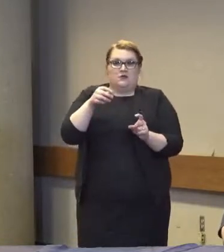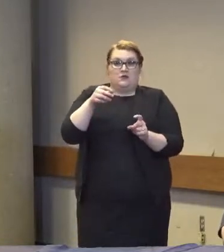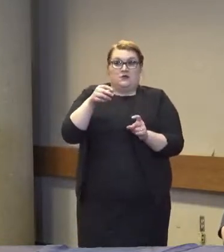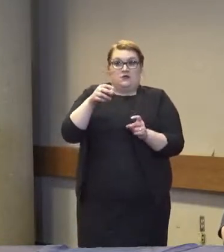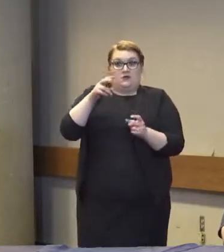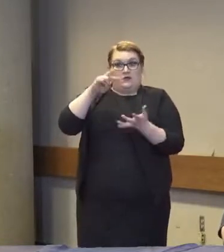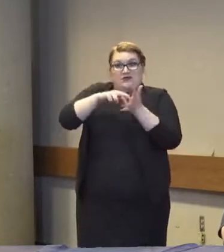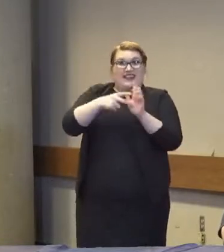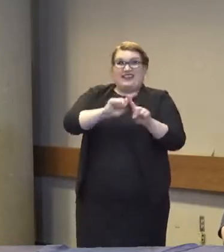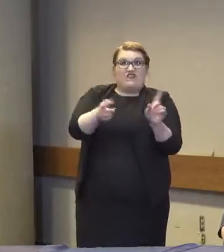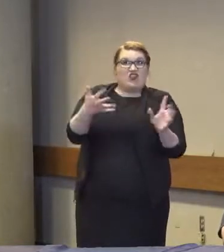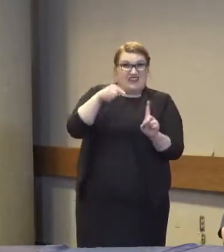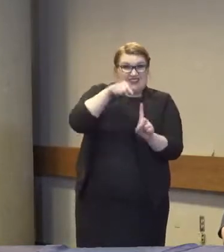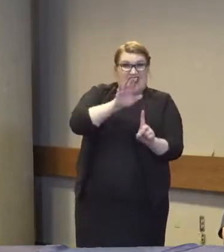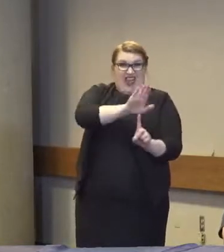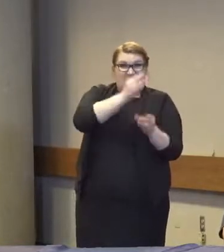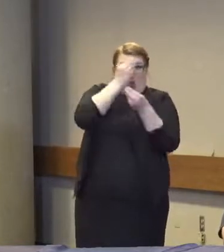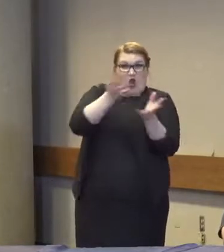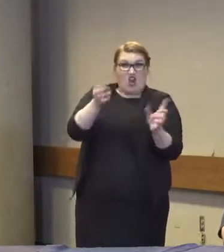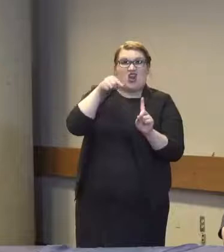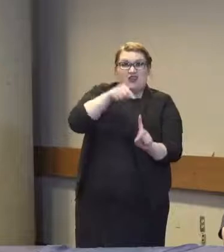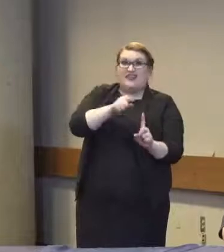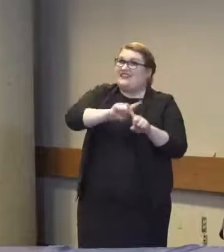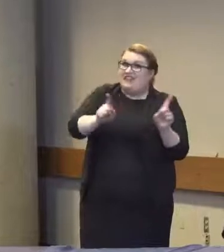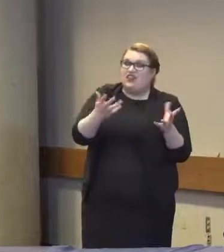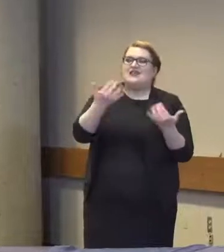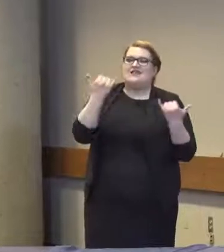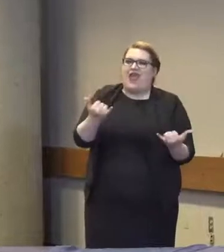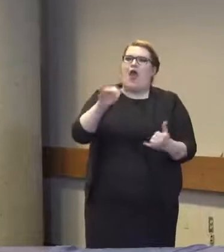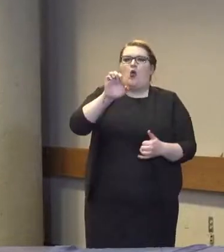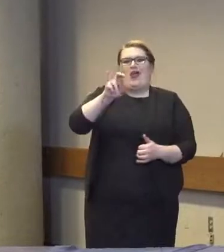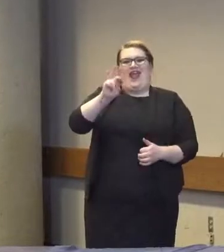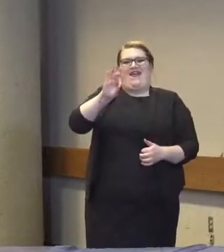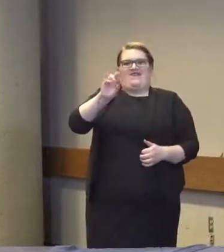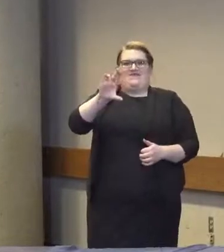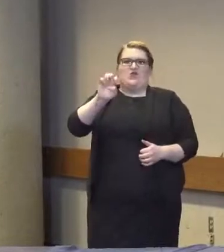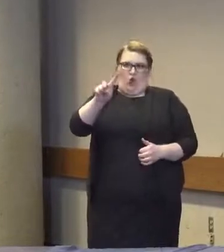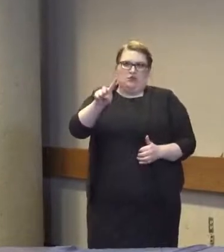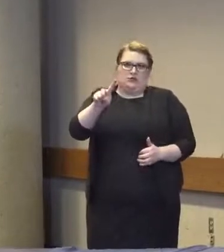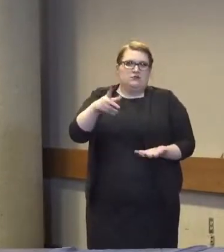the governor's order on Monday. That's a really key thing to say. It should not